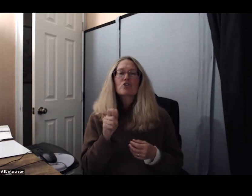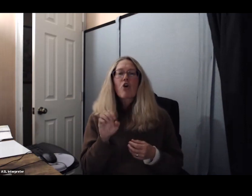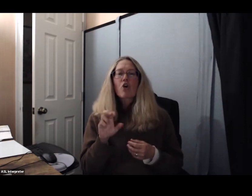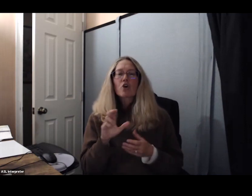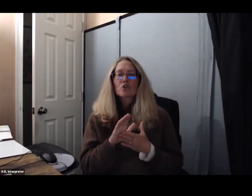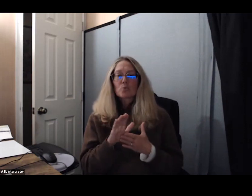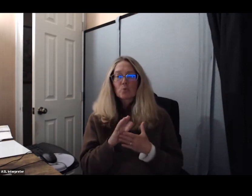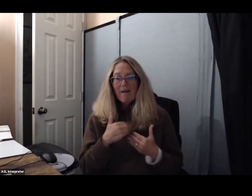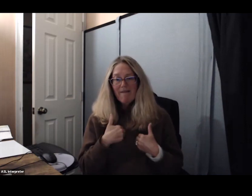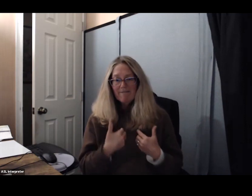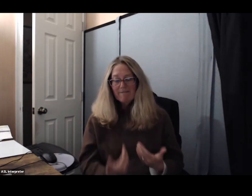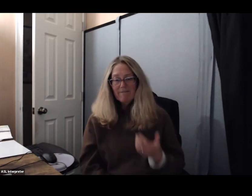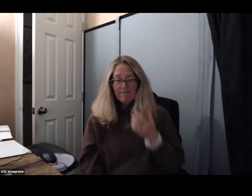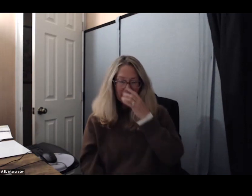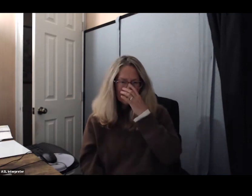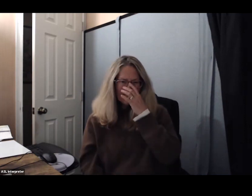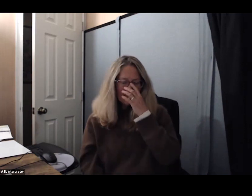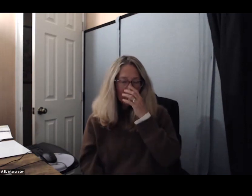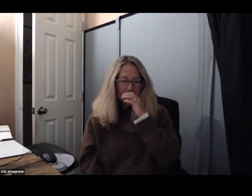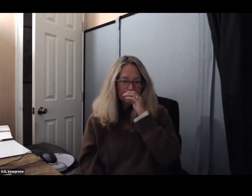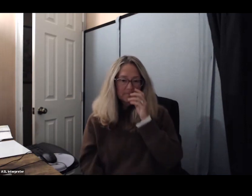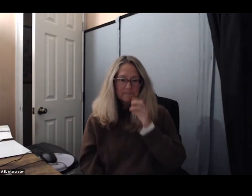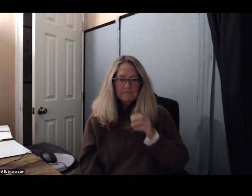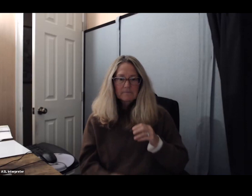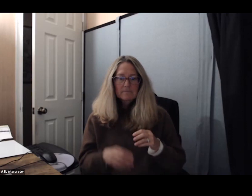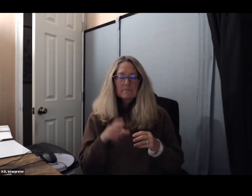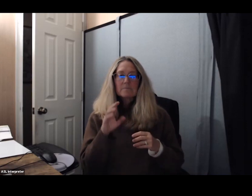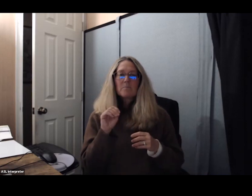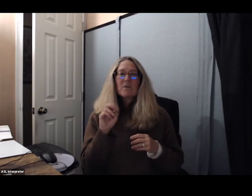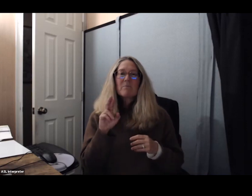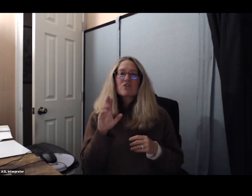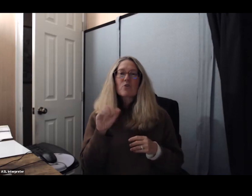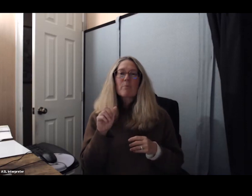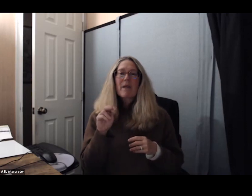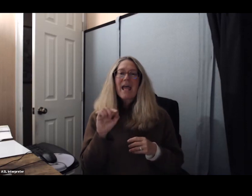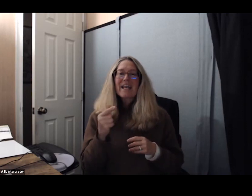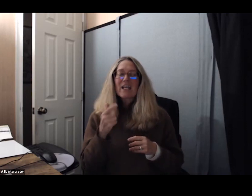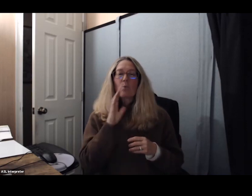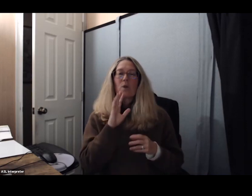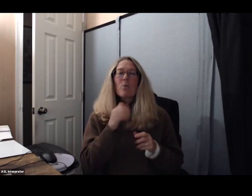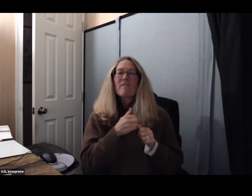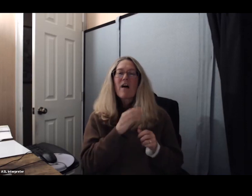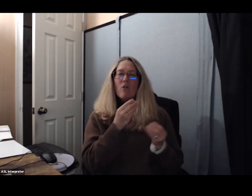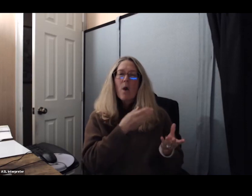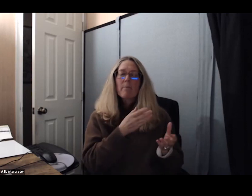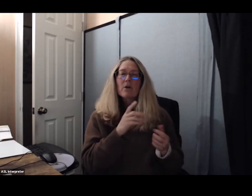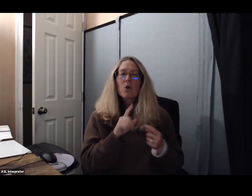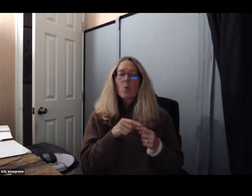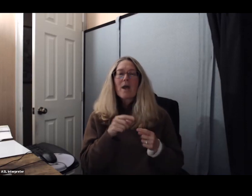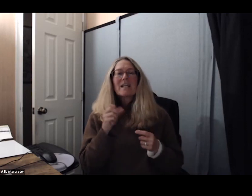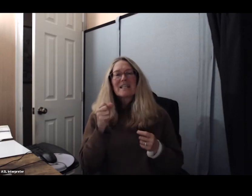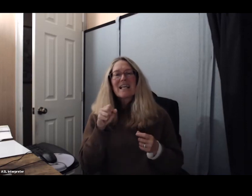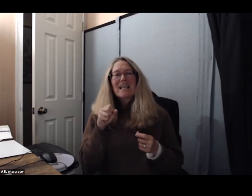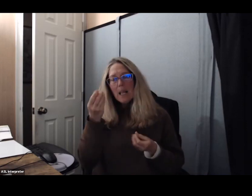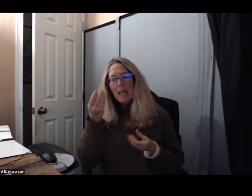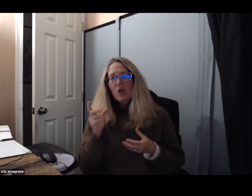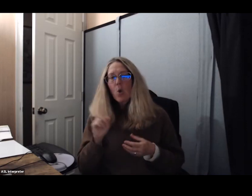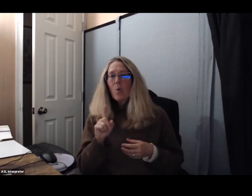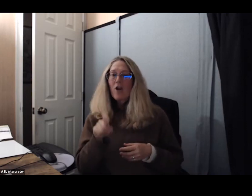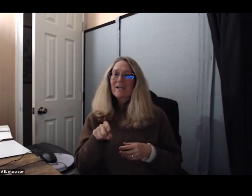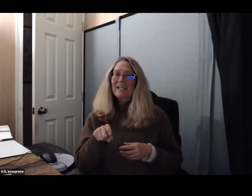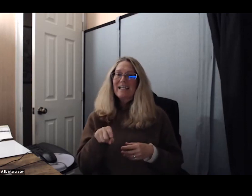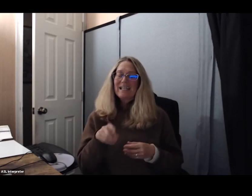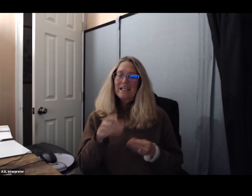like. yeah. So, Mr. Banning, we'll follow up on terms of when it is, but if you're. Yeah, let me know where the needs are. And